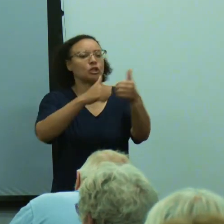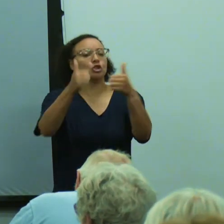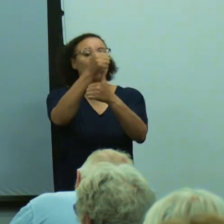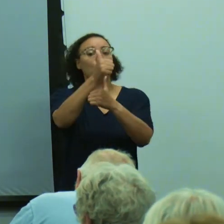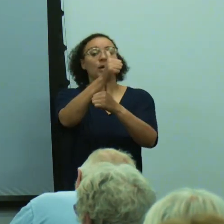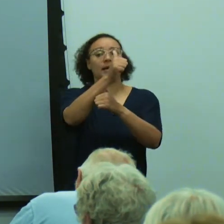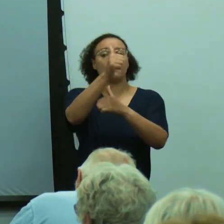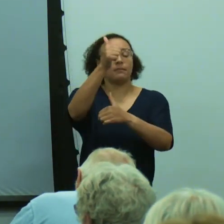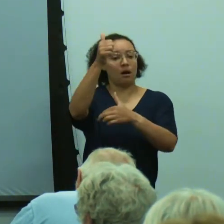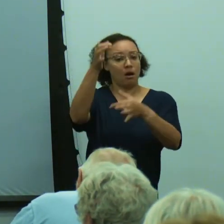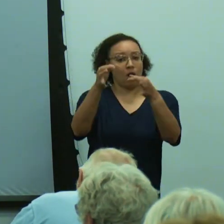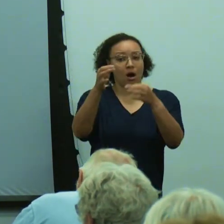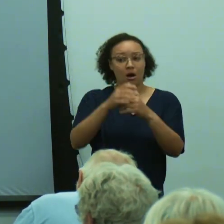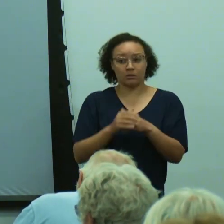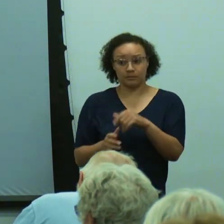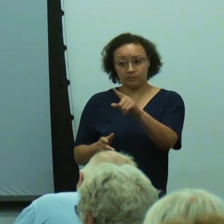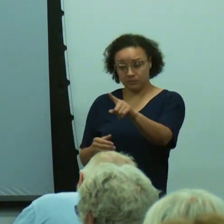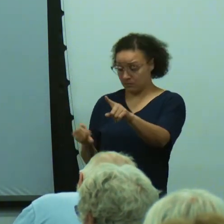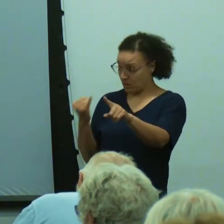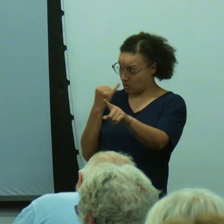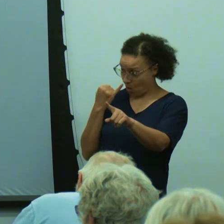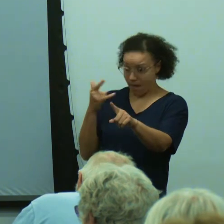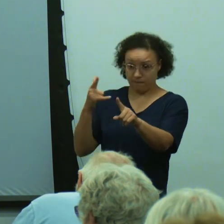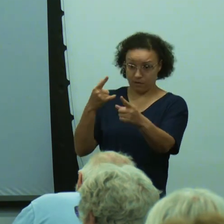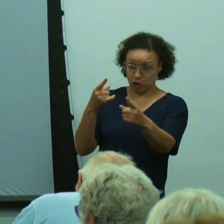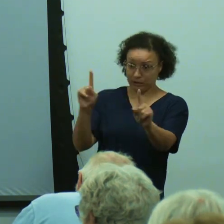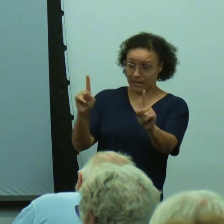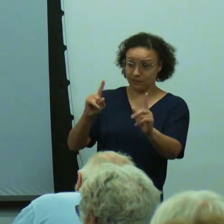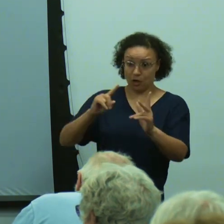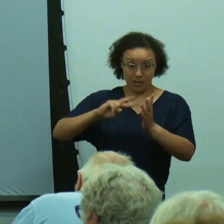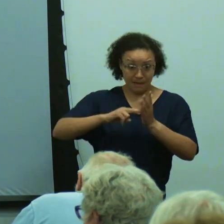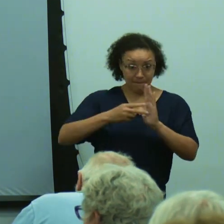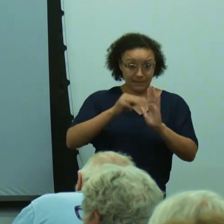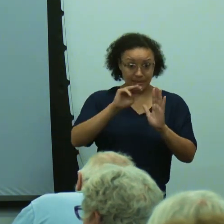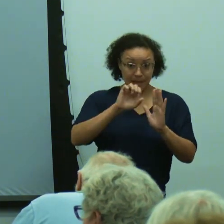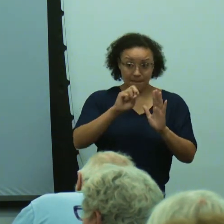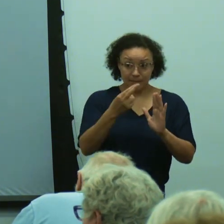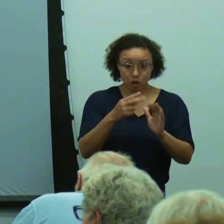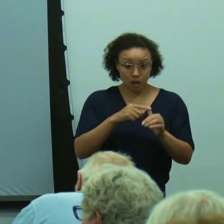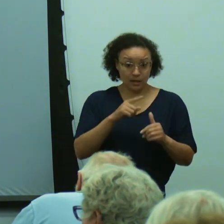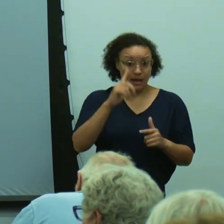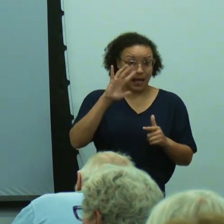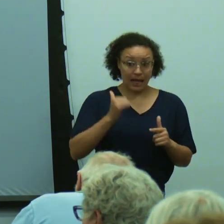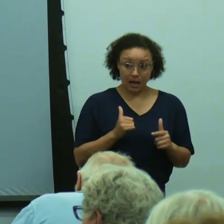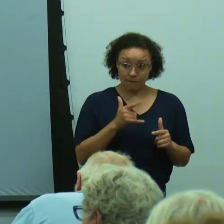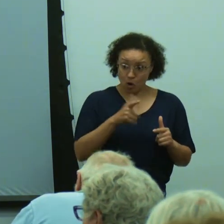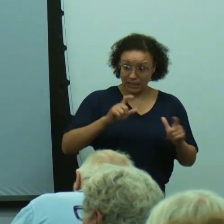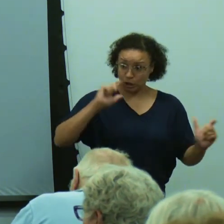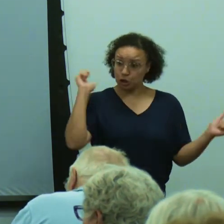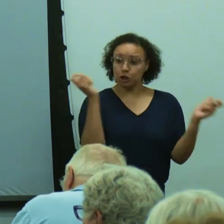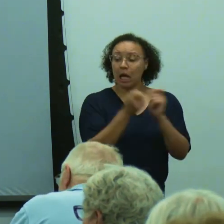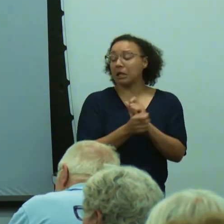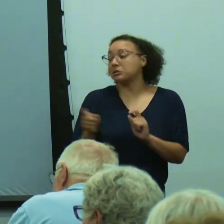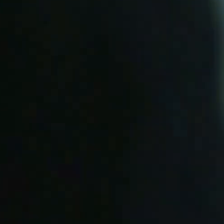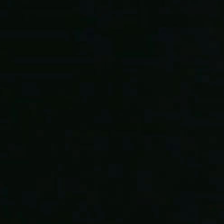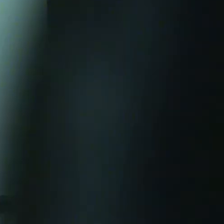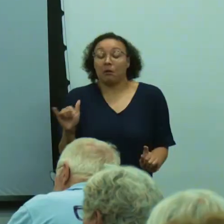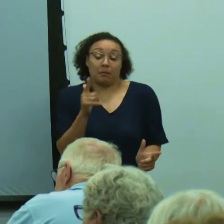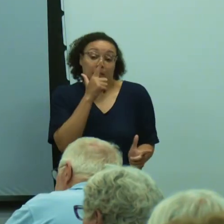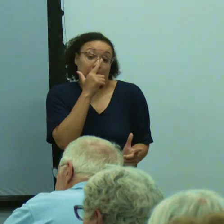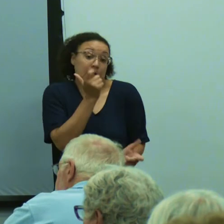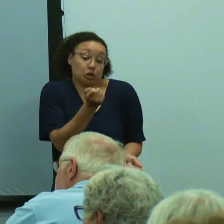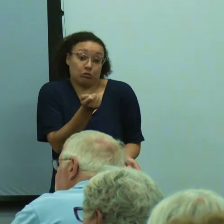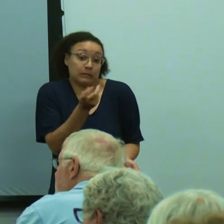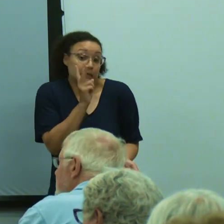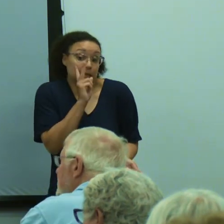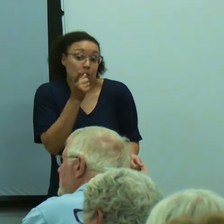that does happen, states like Michigan or California, they just totally then have to change. Yeah, that'd be real interesting to see what happens there, because